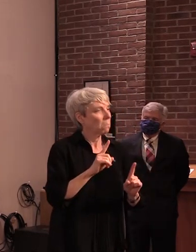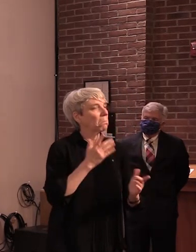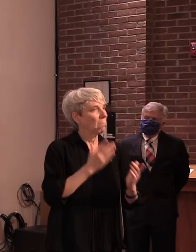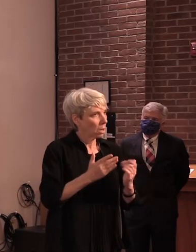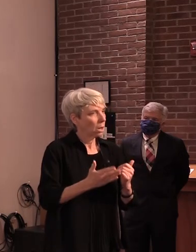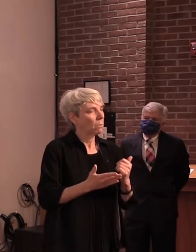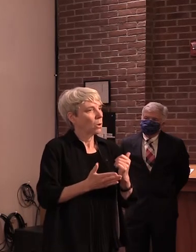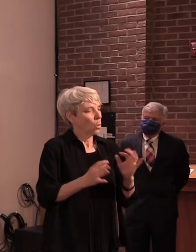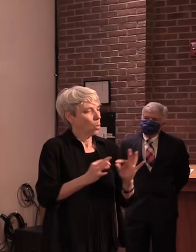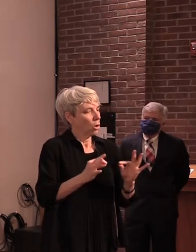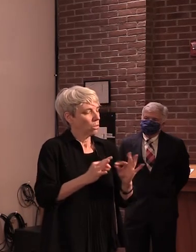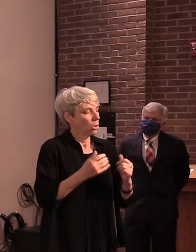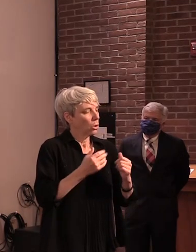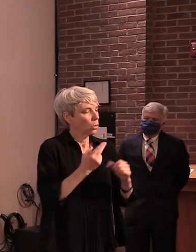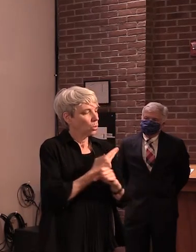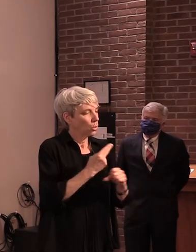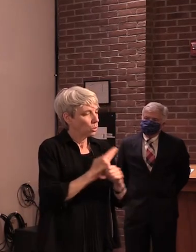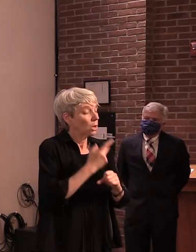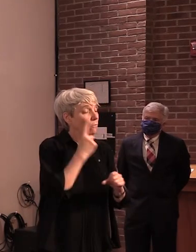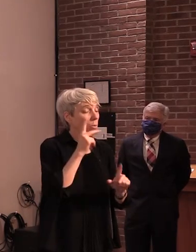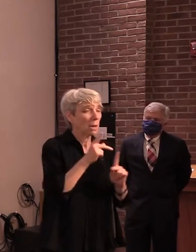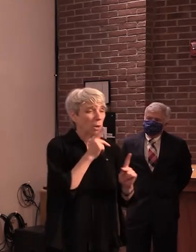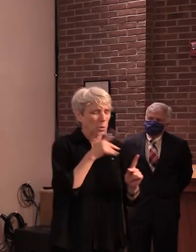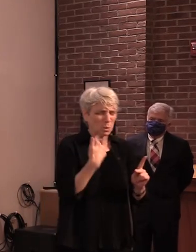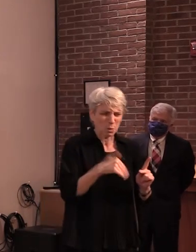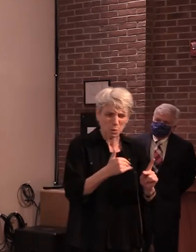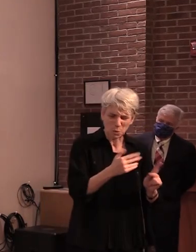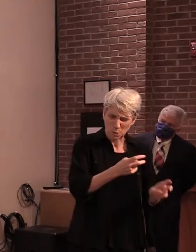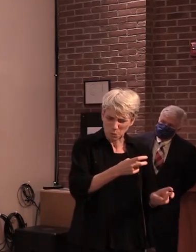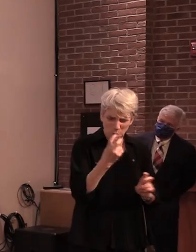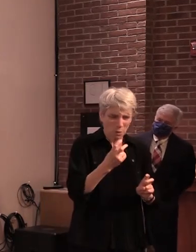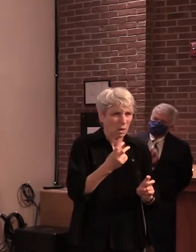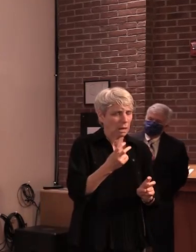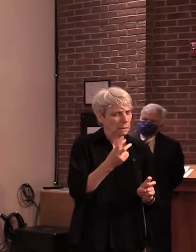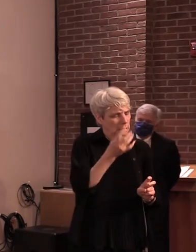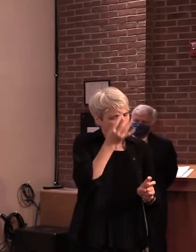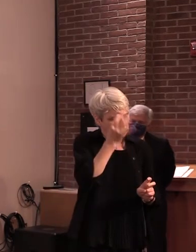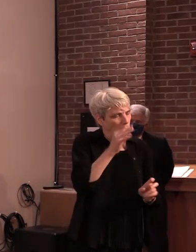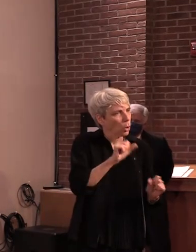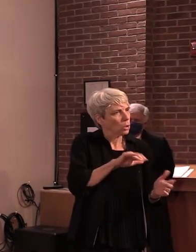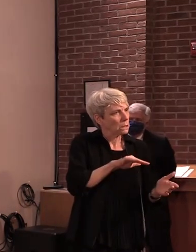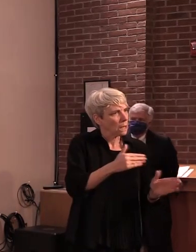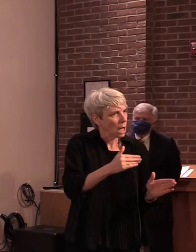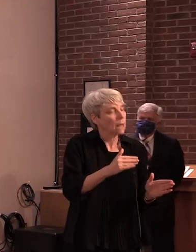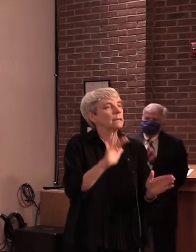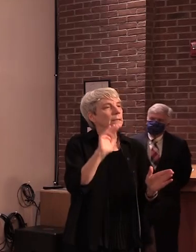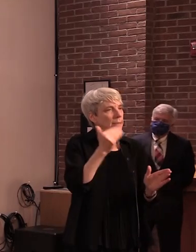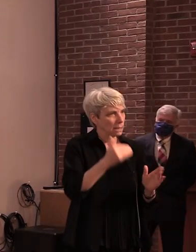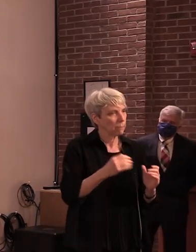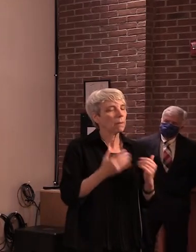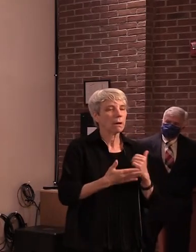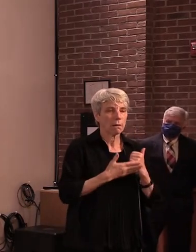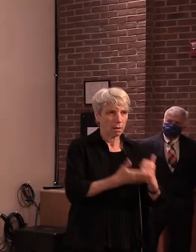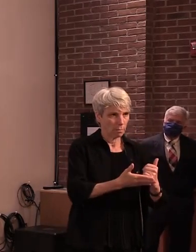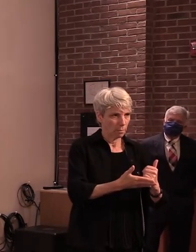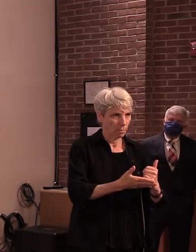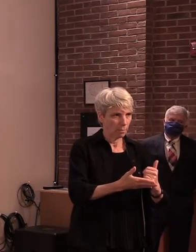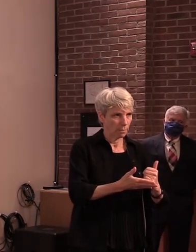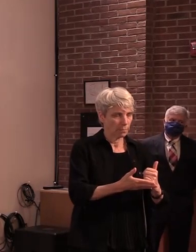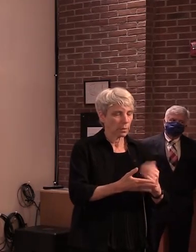when treating very ill patients with COVID. And there's a anti-inflammatory